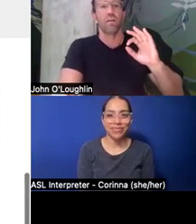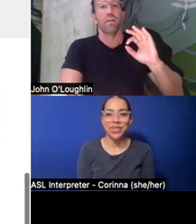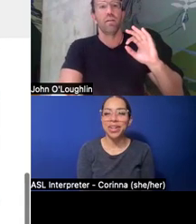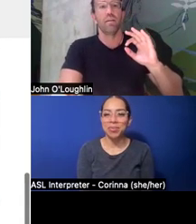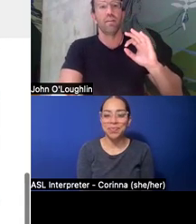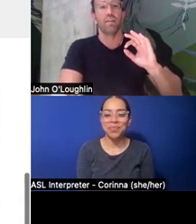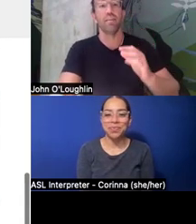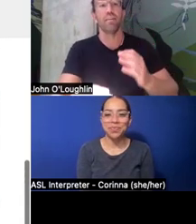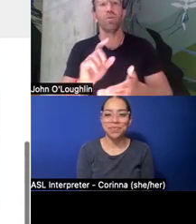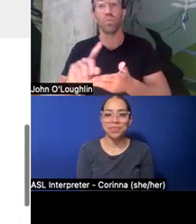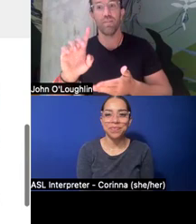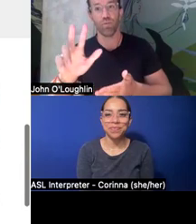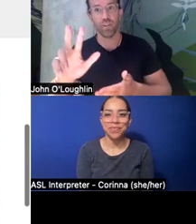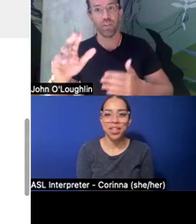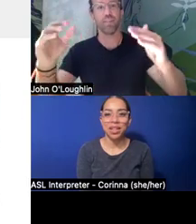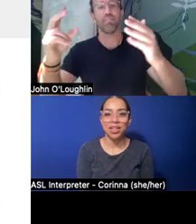Okay.